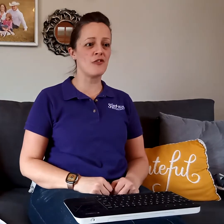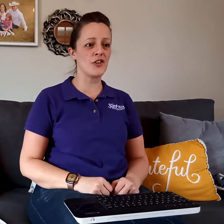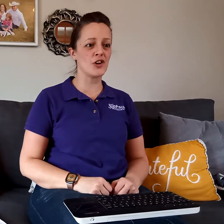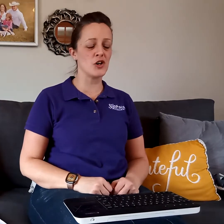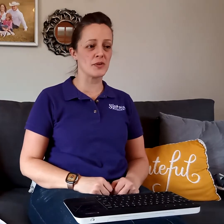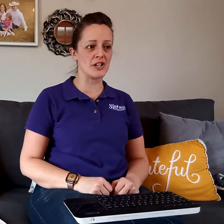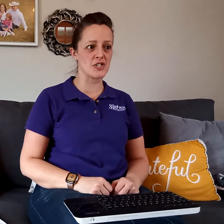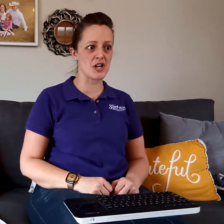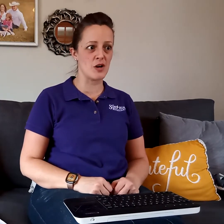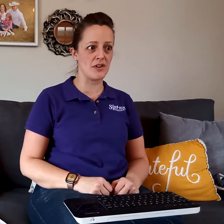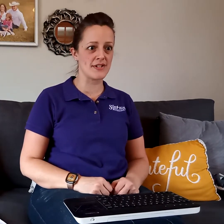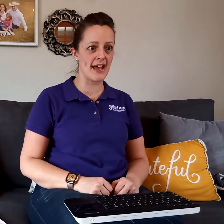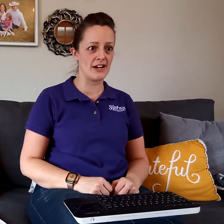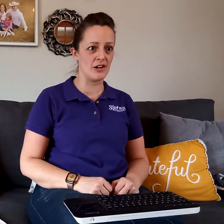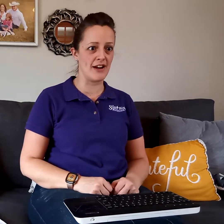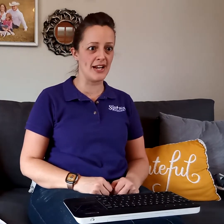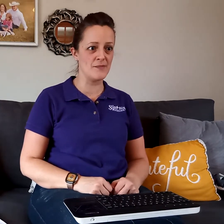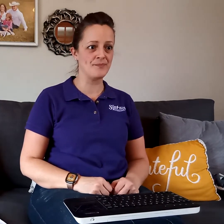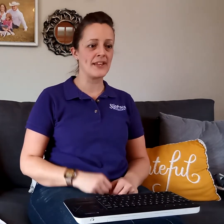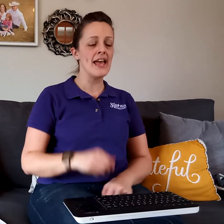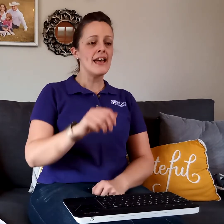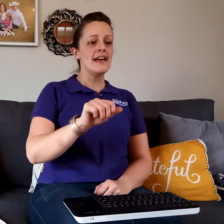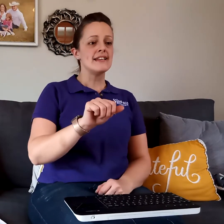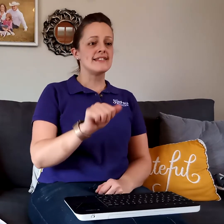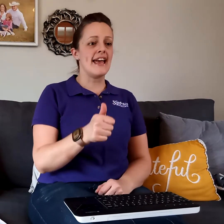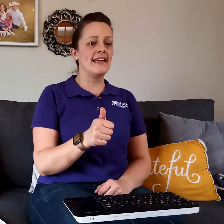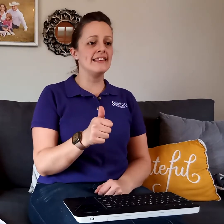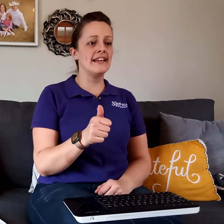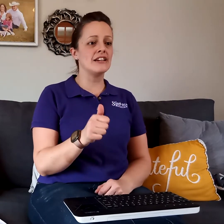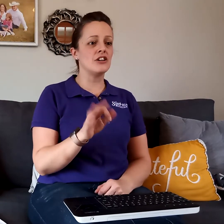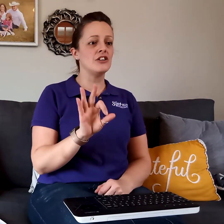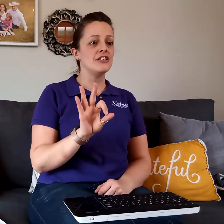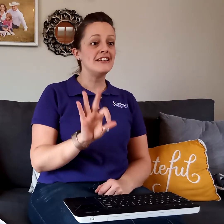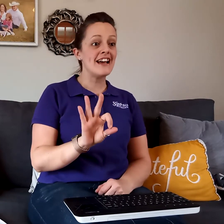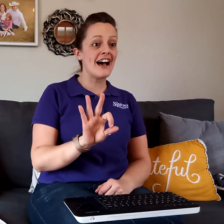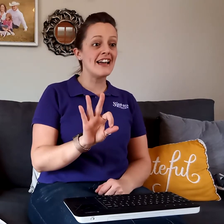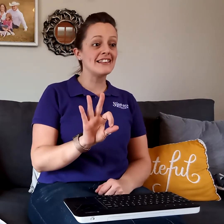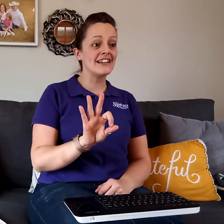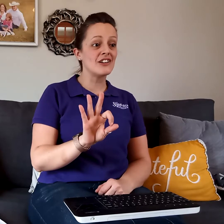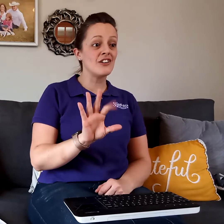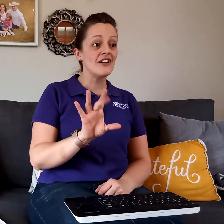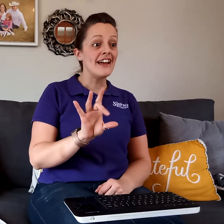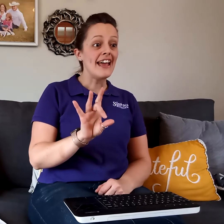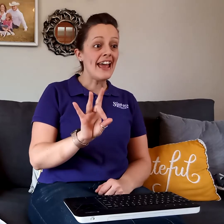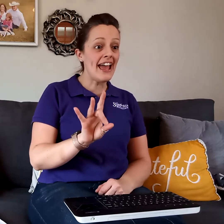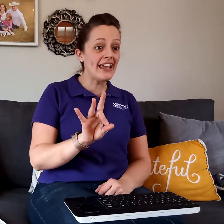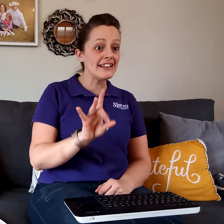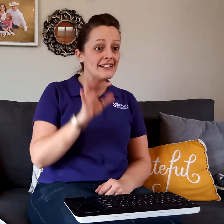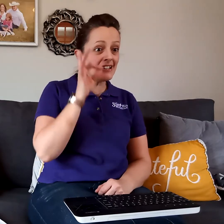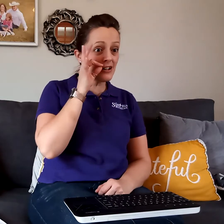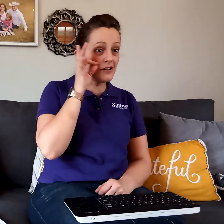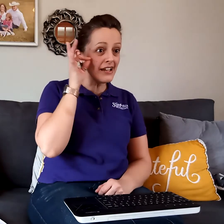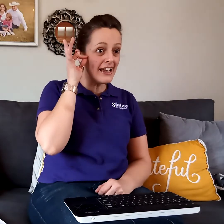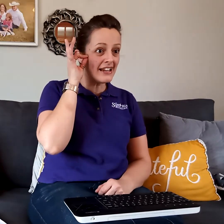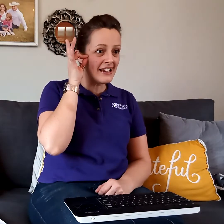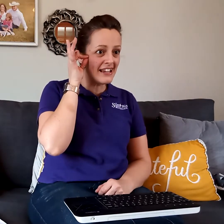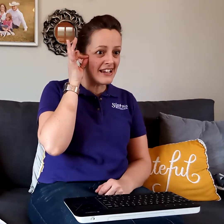girls. We're going to start with 10. Are you ready? 10 little, 9 little, 8 little